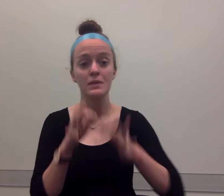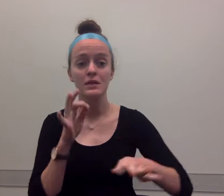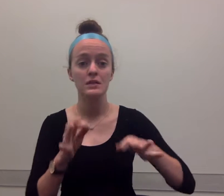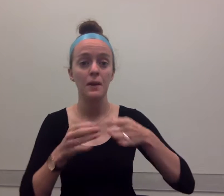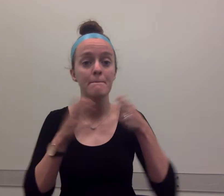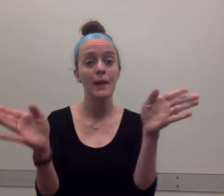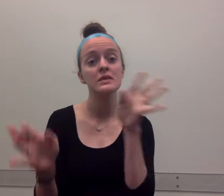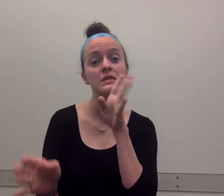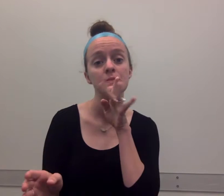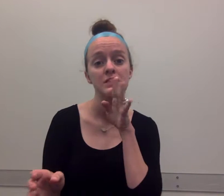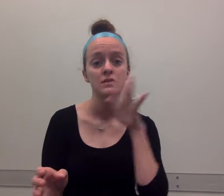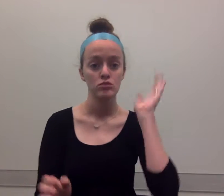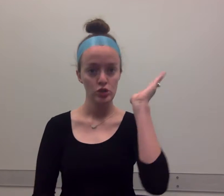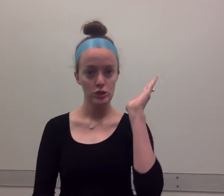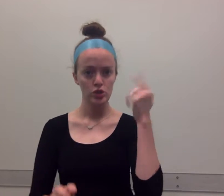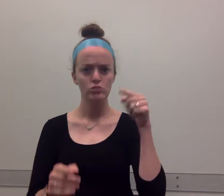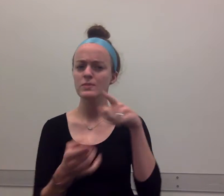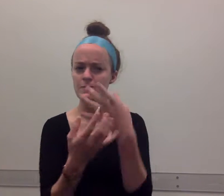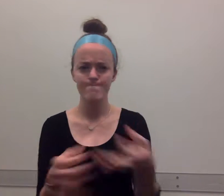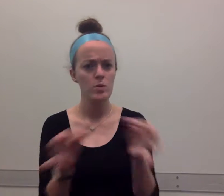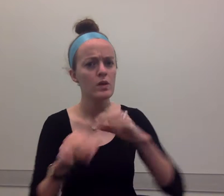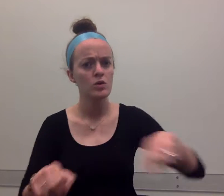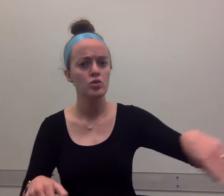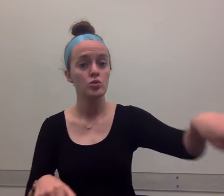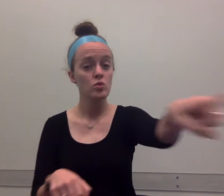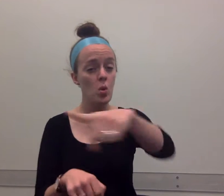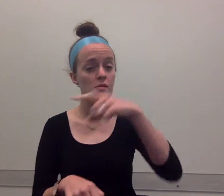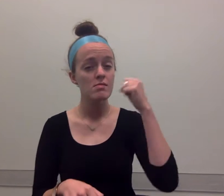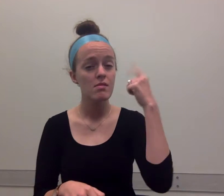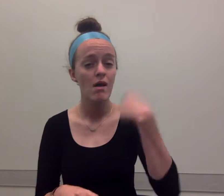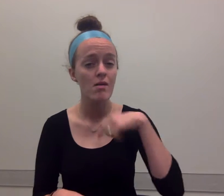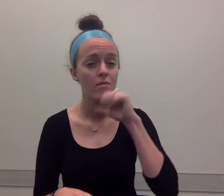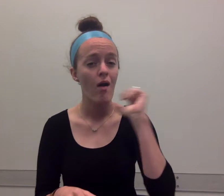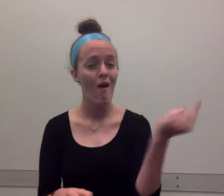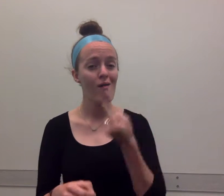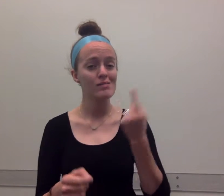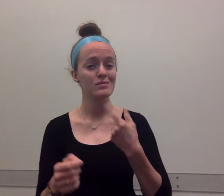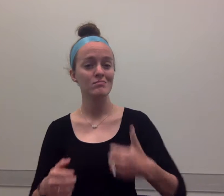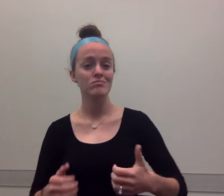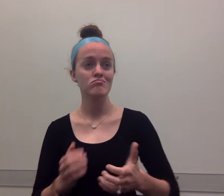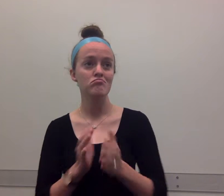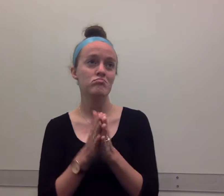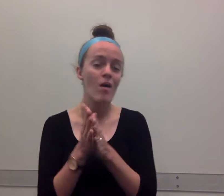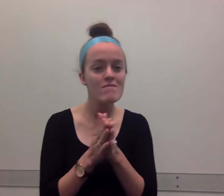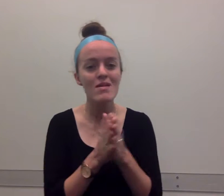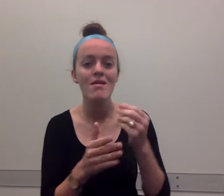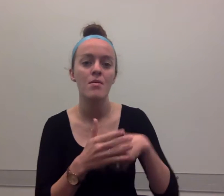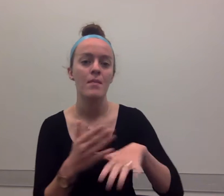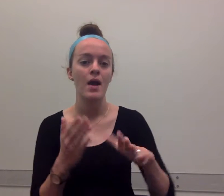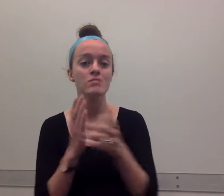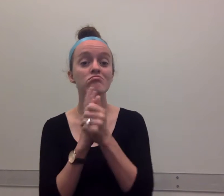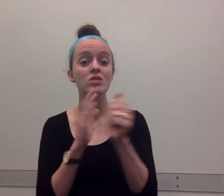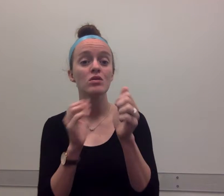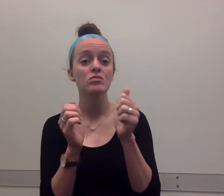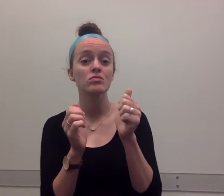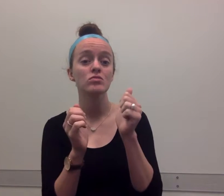presentation. It's important that you understand that I wasn't always confident as a public speaker, so I'm going to invite you